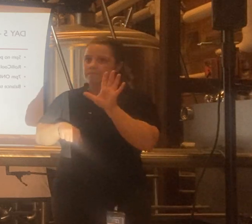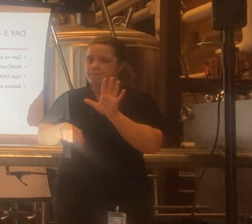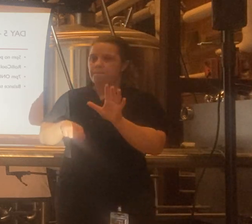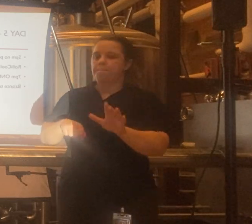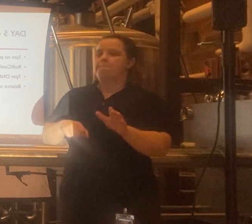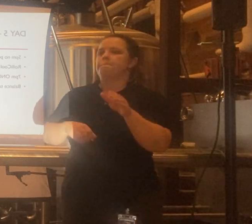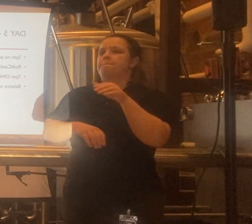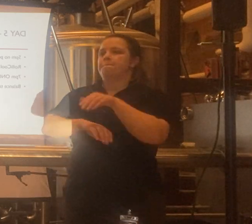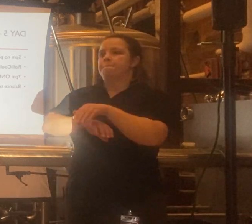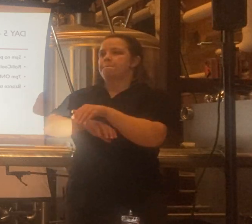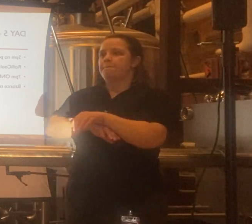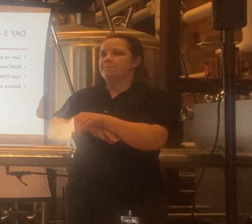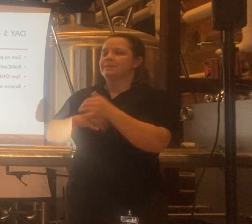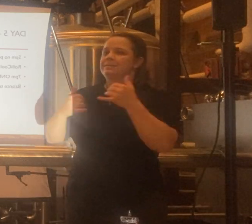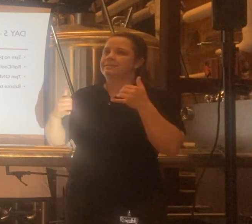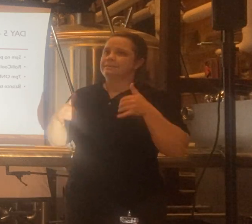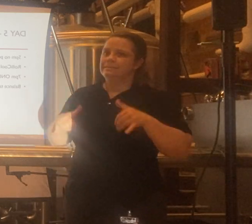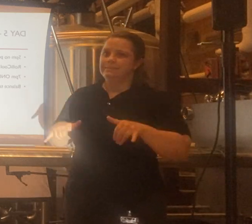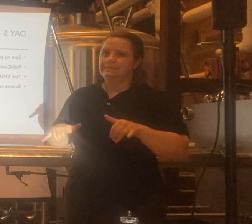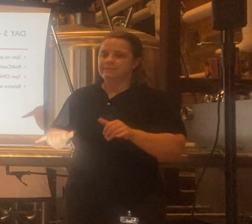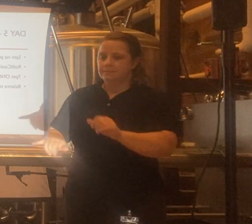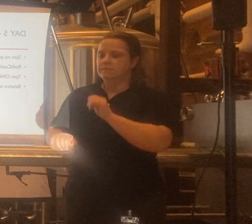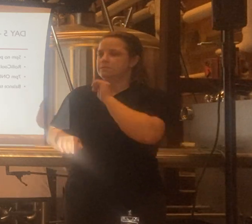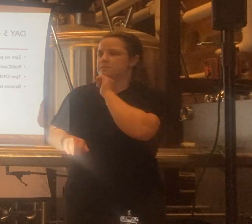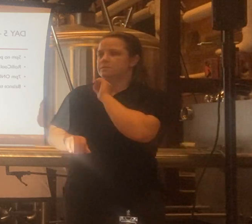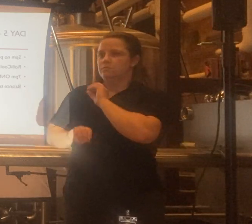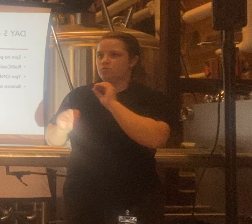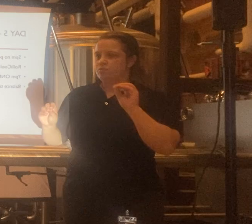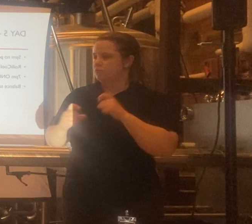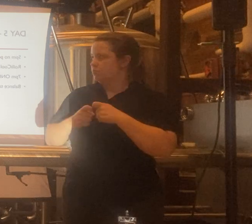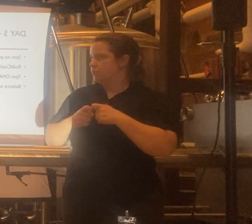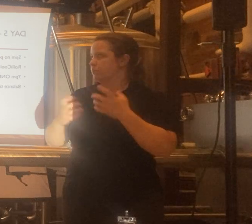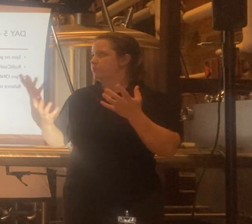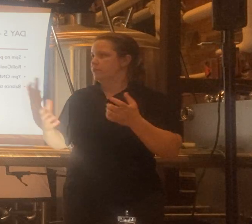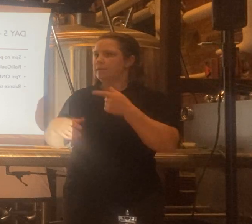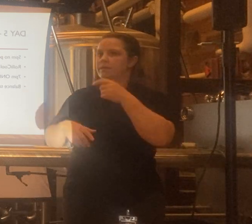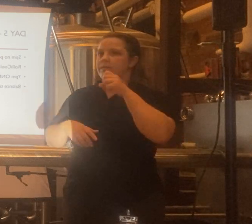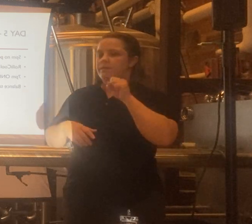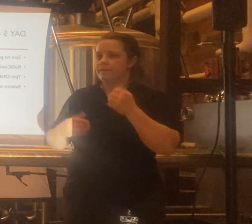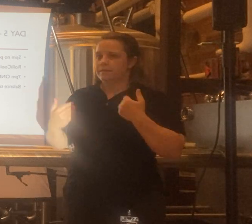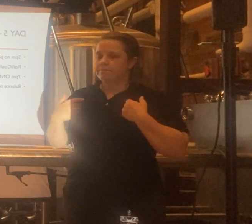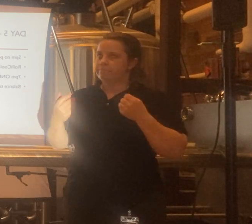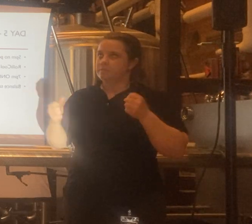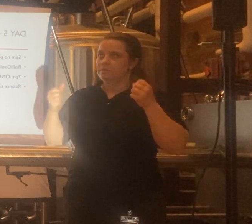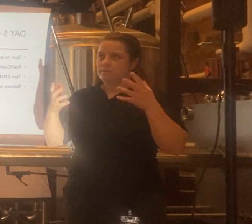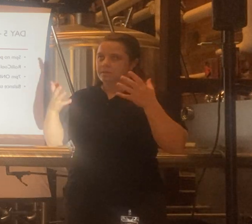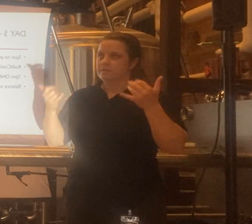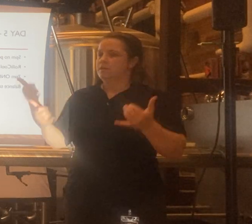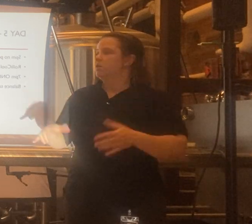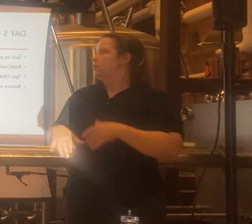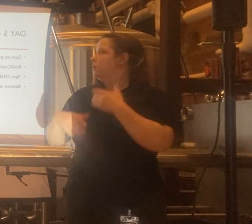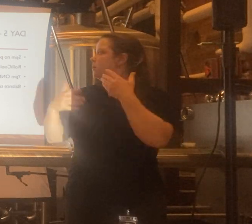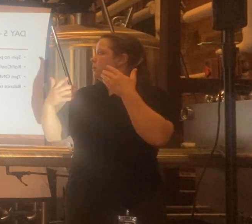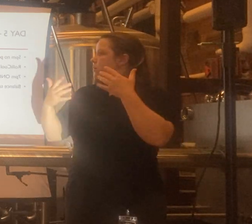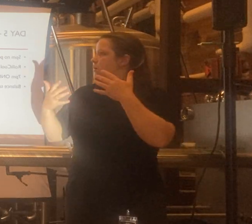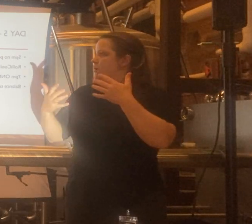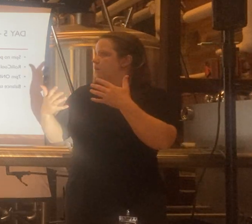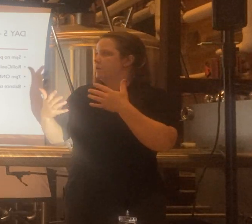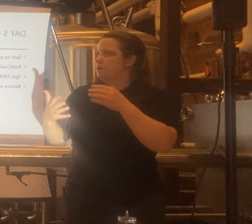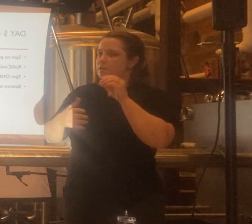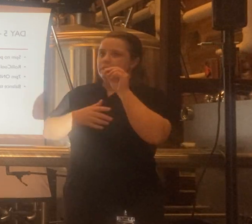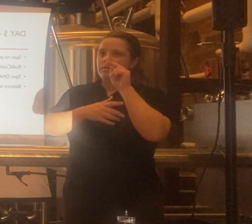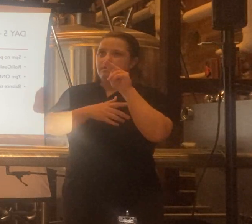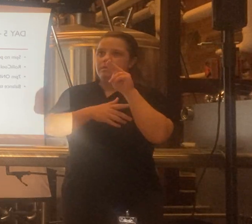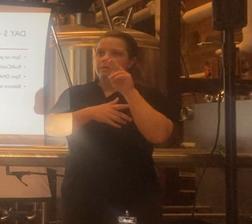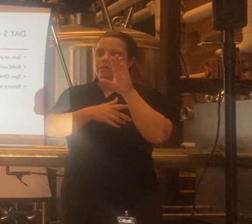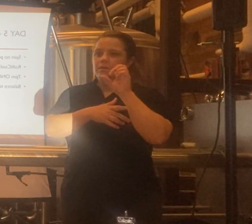back out. Here we go. Had lots of gasoline at this point. And so I started it up again and put the Roll-A-Cool in the window in the living room. And Encore shows up